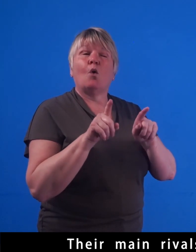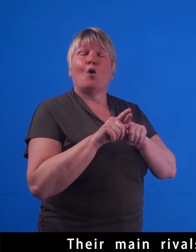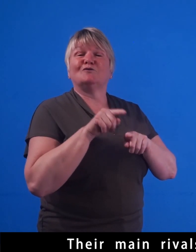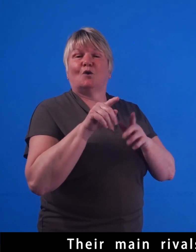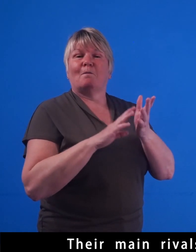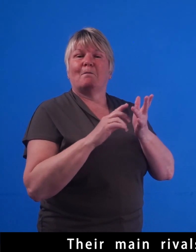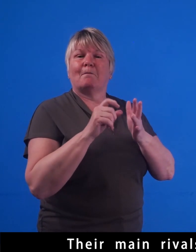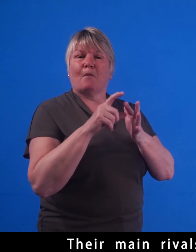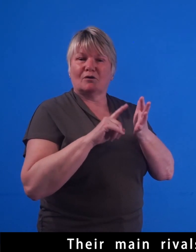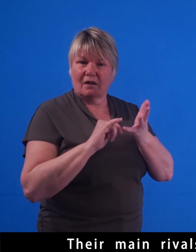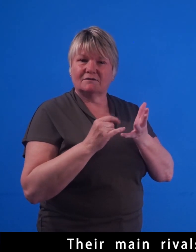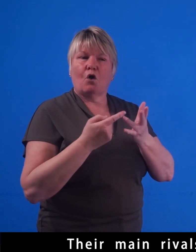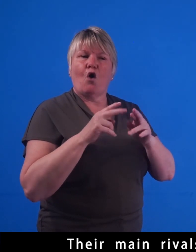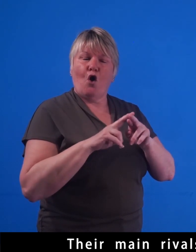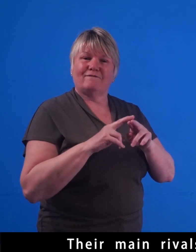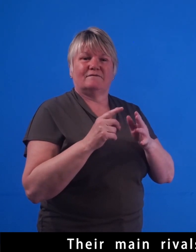of yesteryear series.